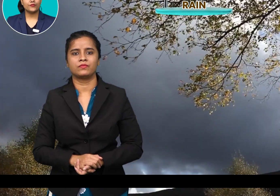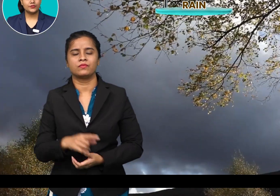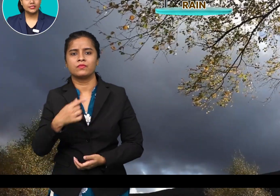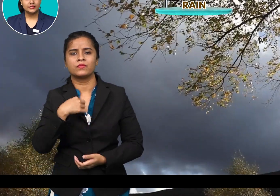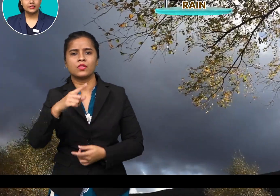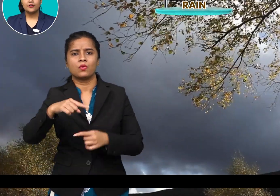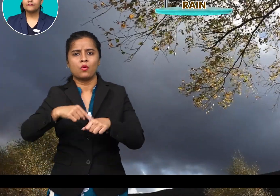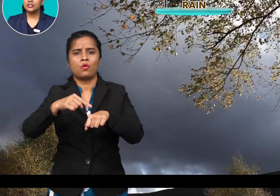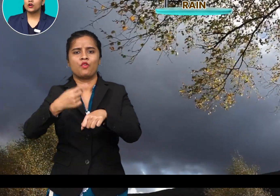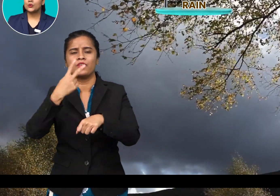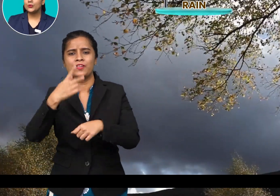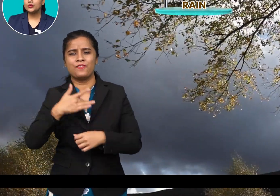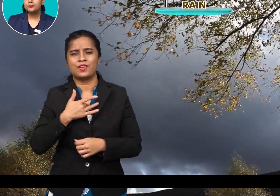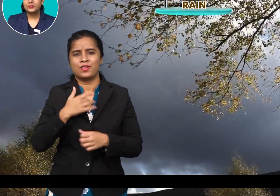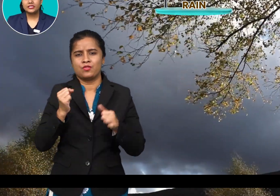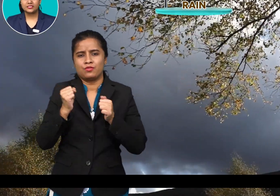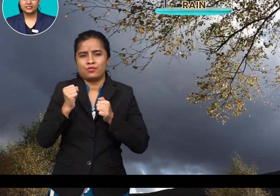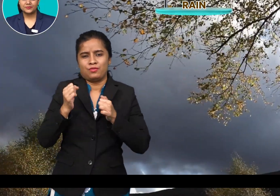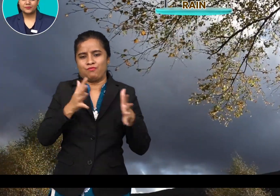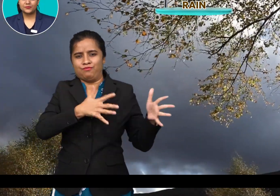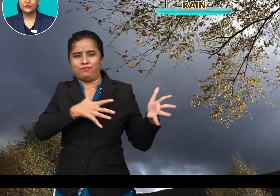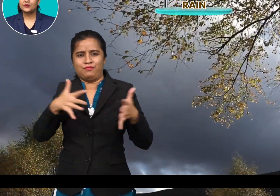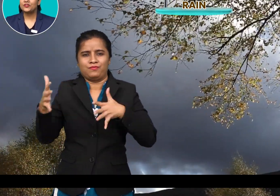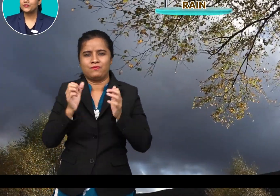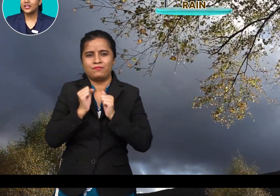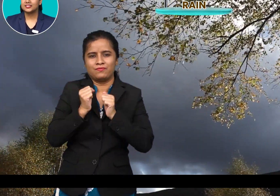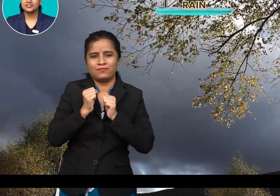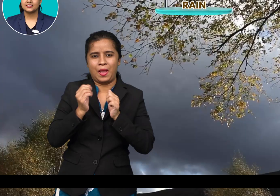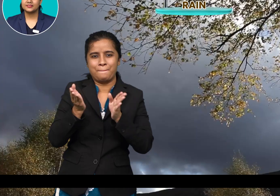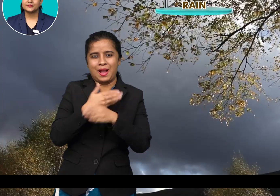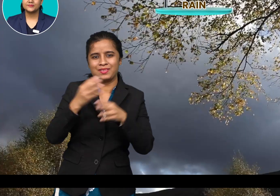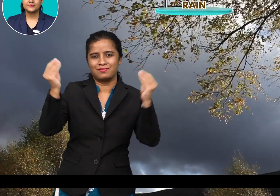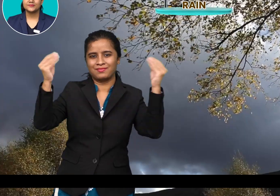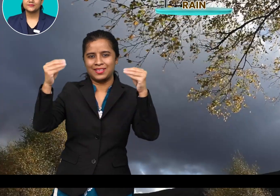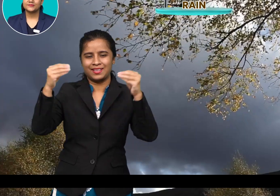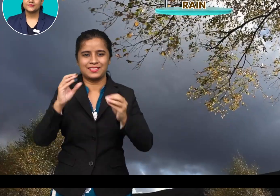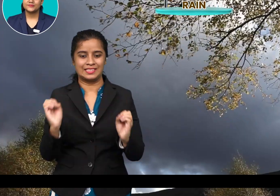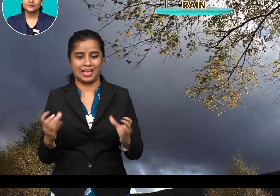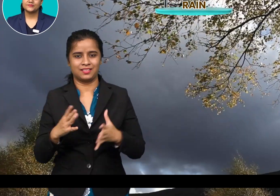We often feel a cool breeze before it rains.